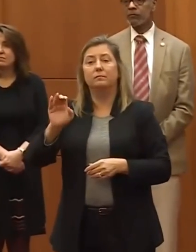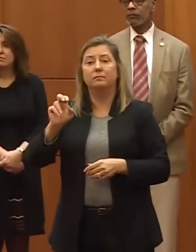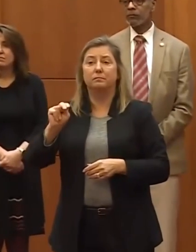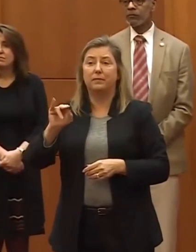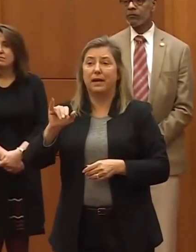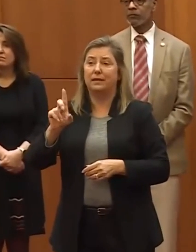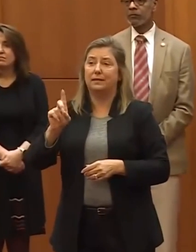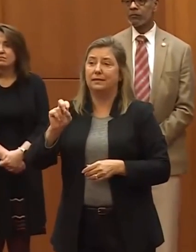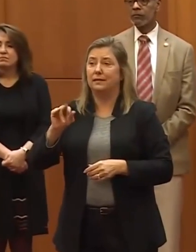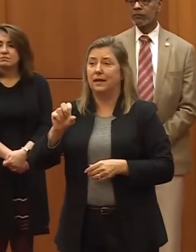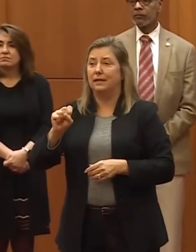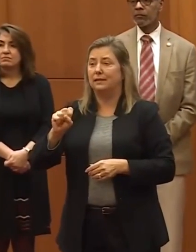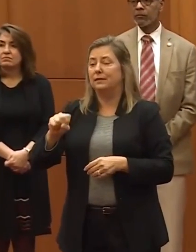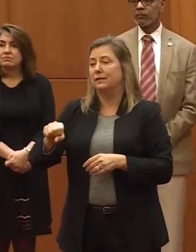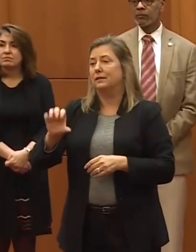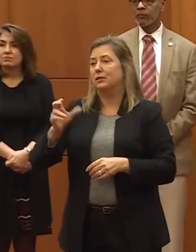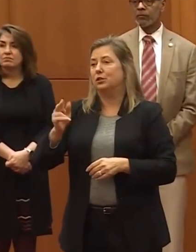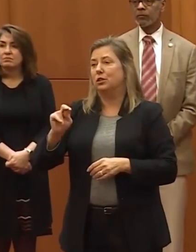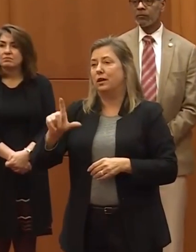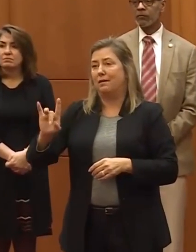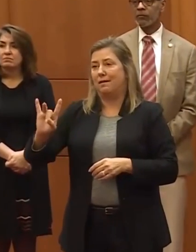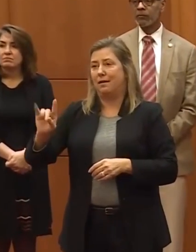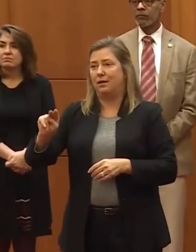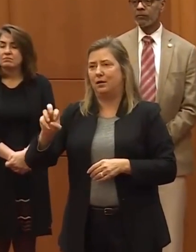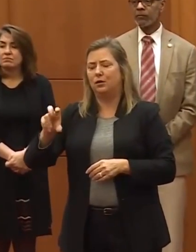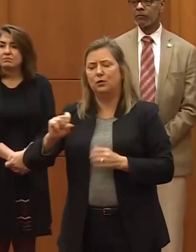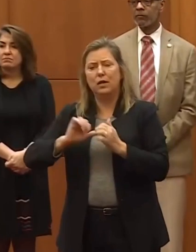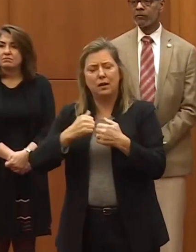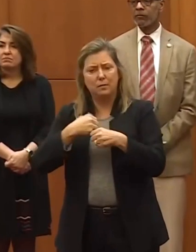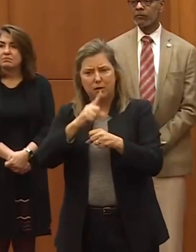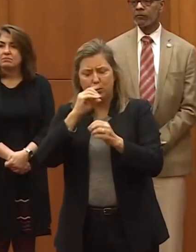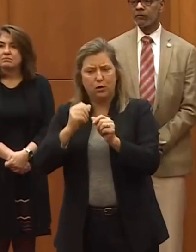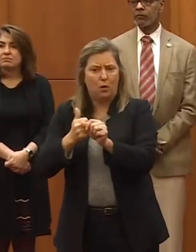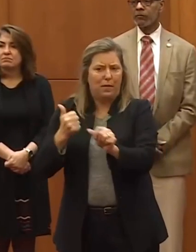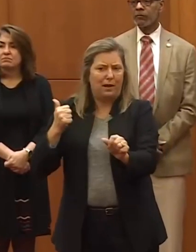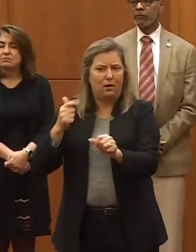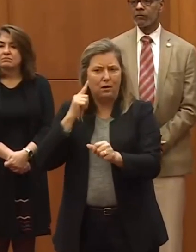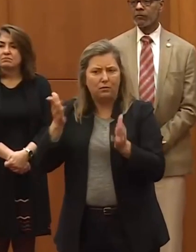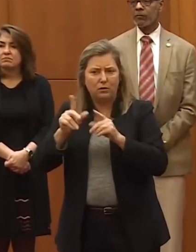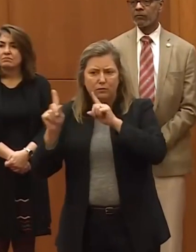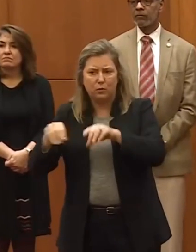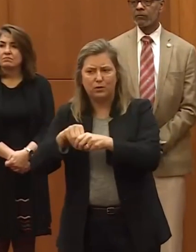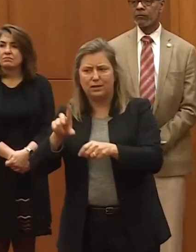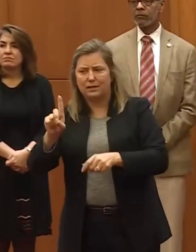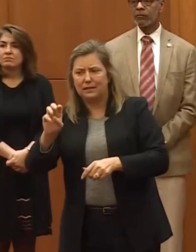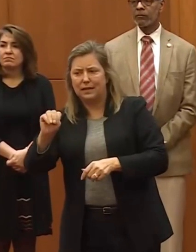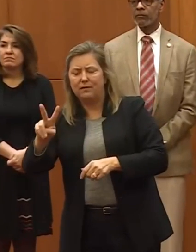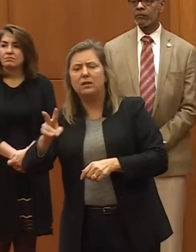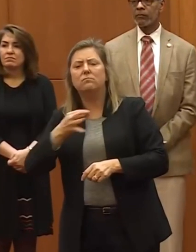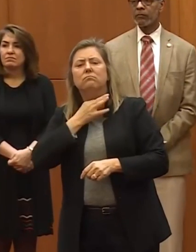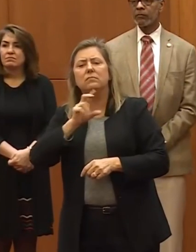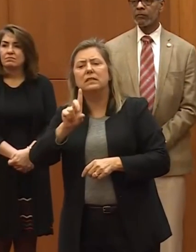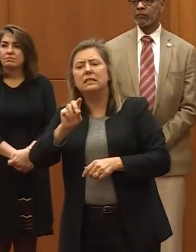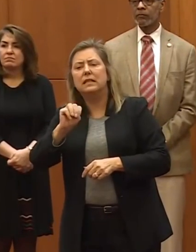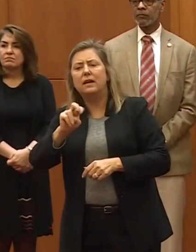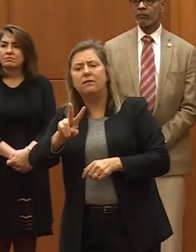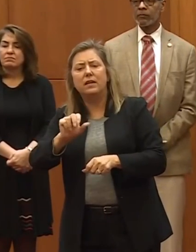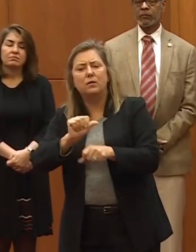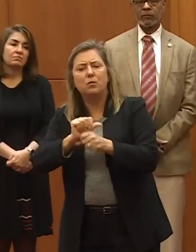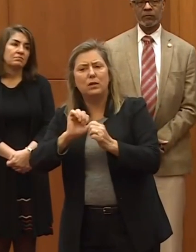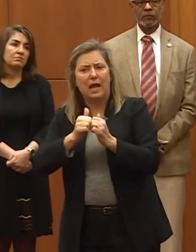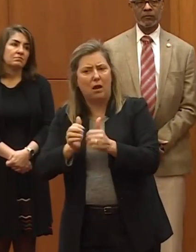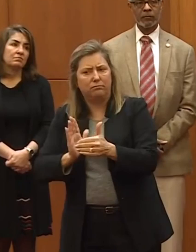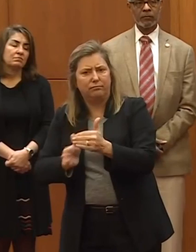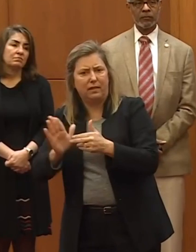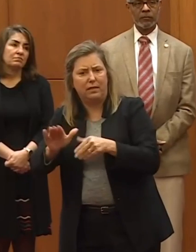Yes. How will the state ensure that there's no backlog of service orders through the DMV? And what's the guidance for DMV employees to get that work